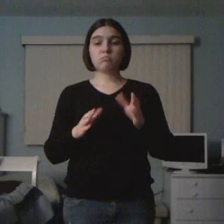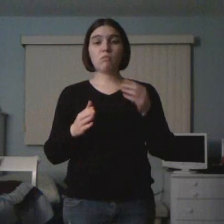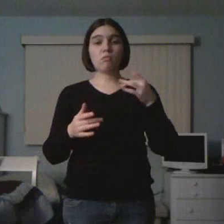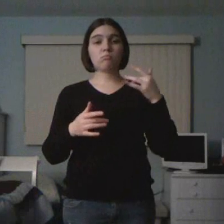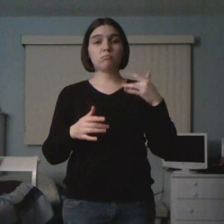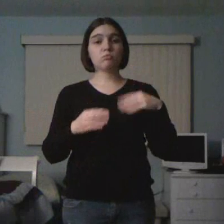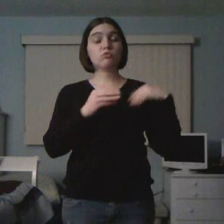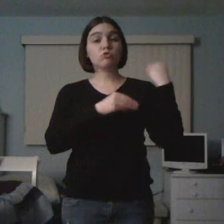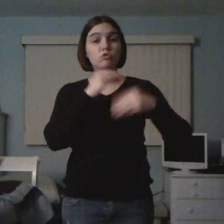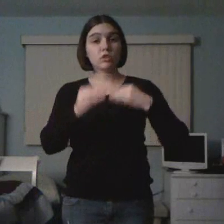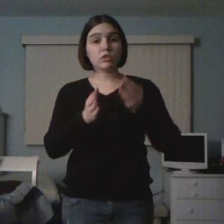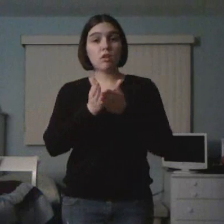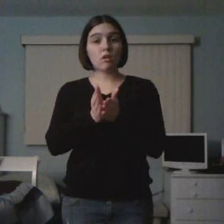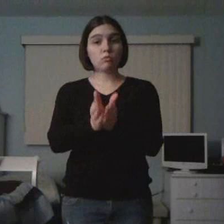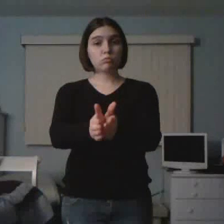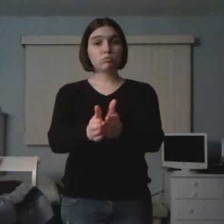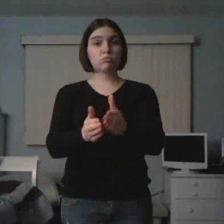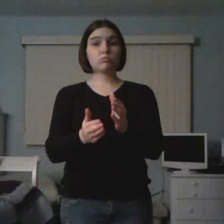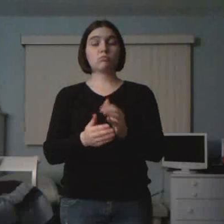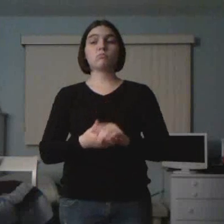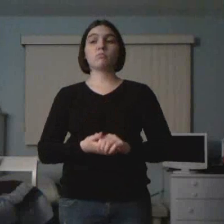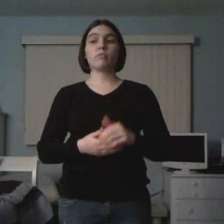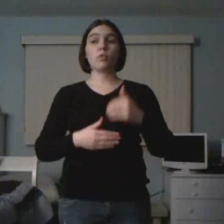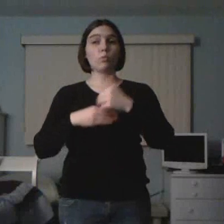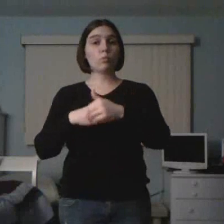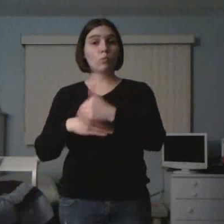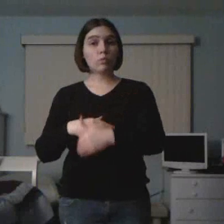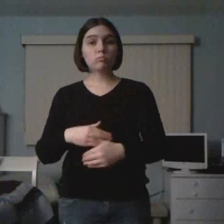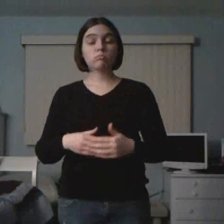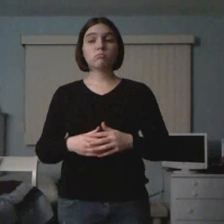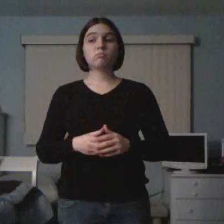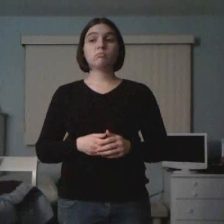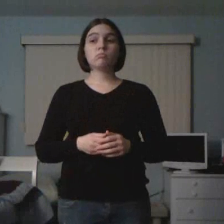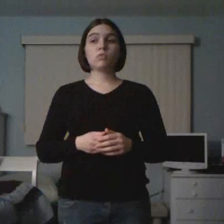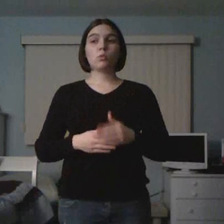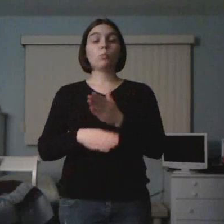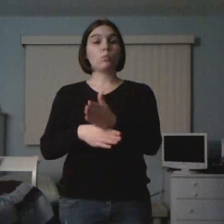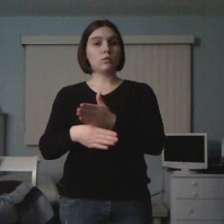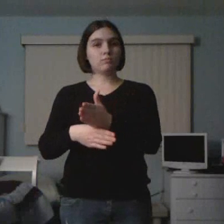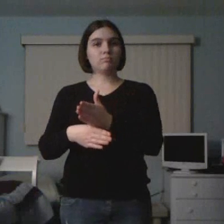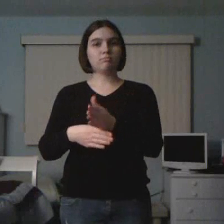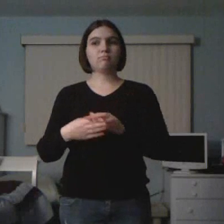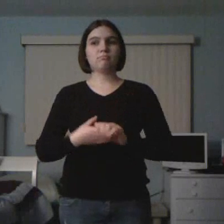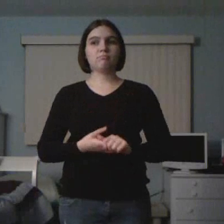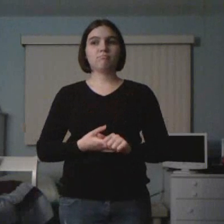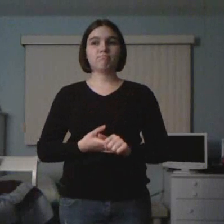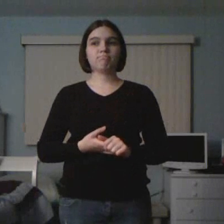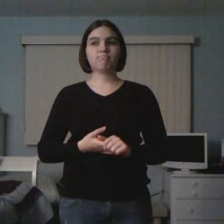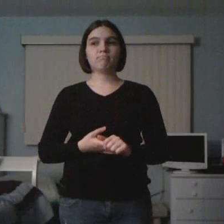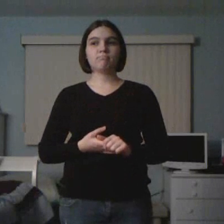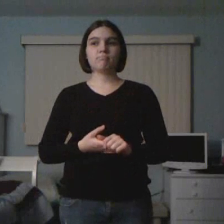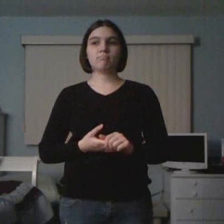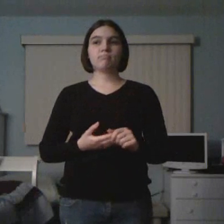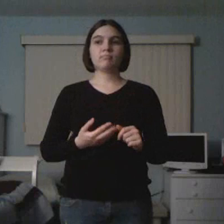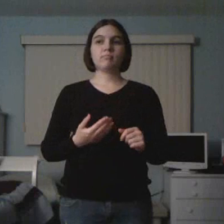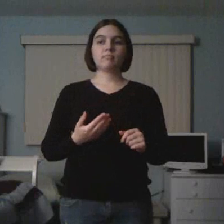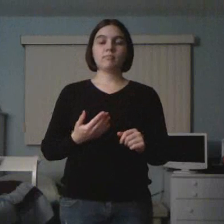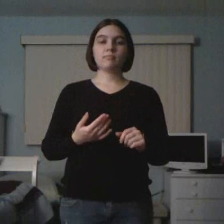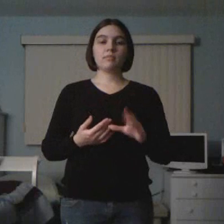a lot of the boats were made out around the turn of the century, and it's a skin, essentially. The canvas is a skin stretched